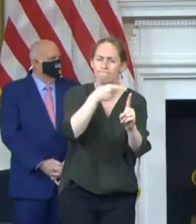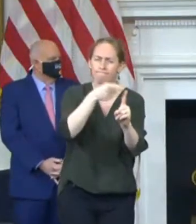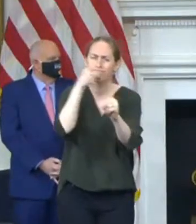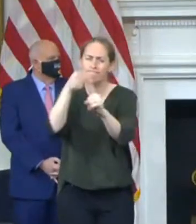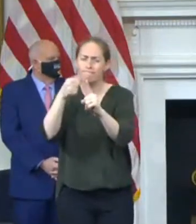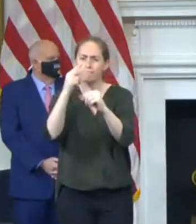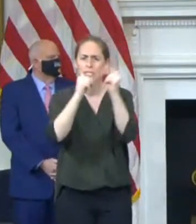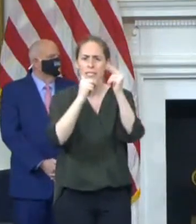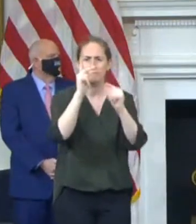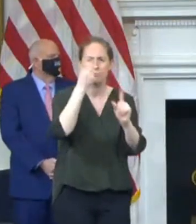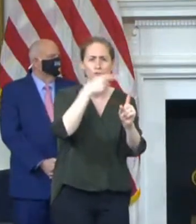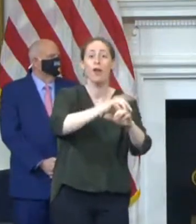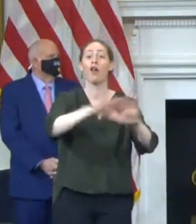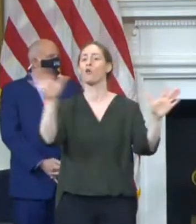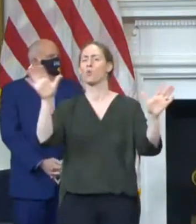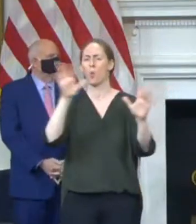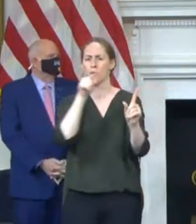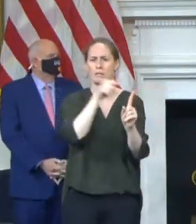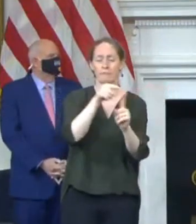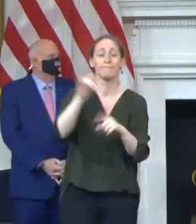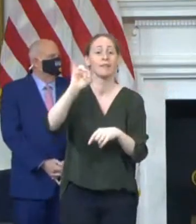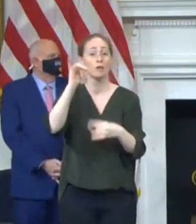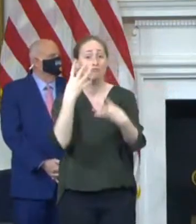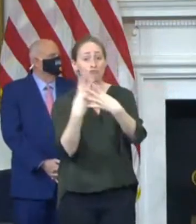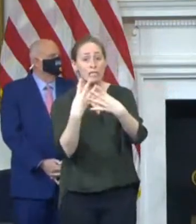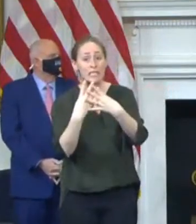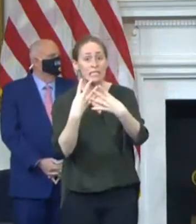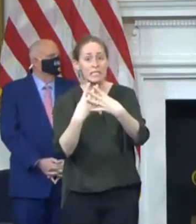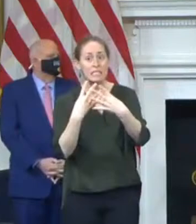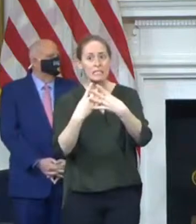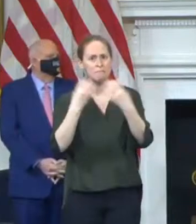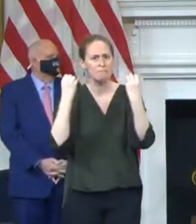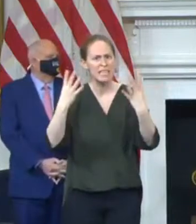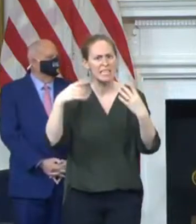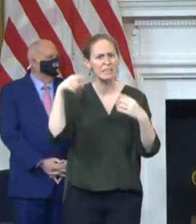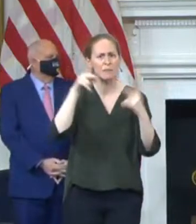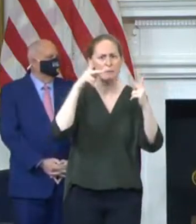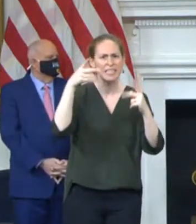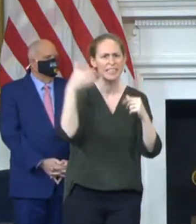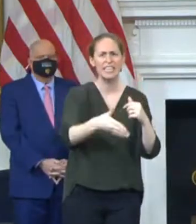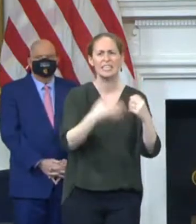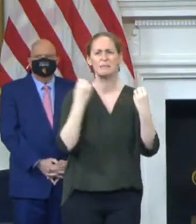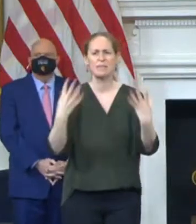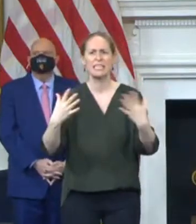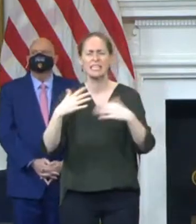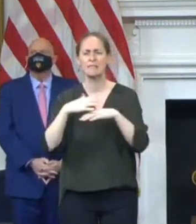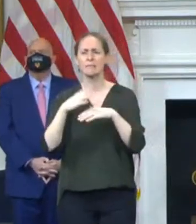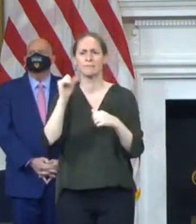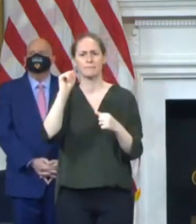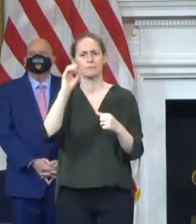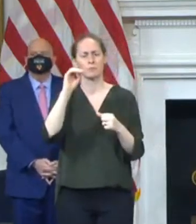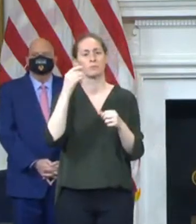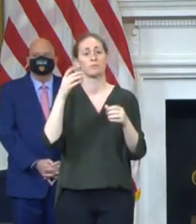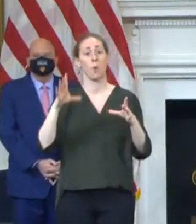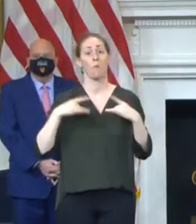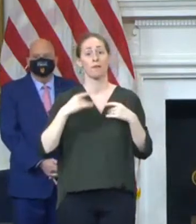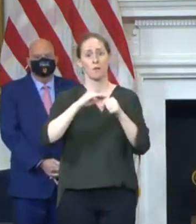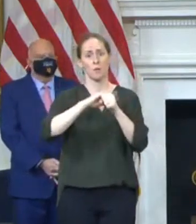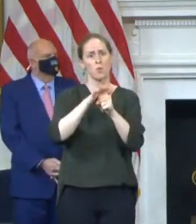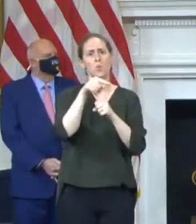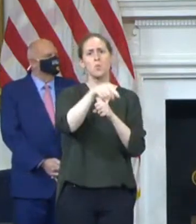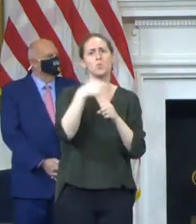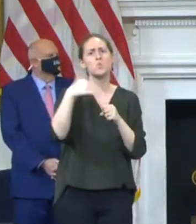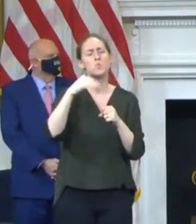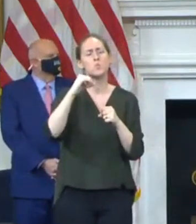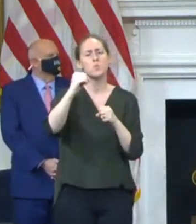indicated, with the Department of Corrections at the state level because there certainly has been an impact in the correctional facilities,